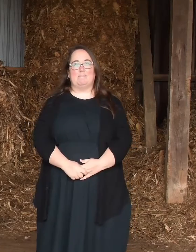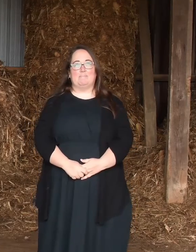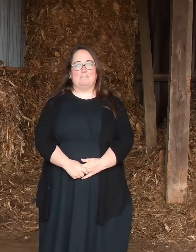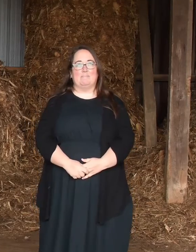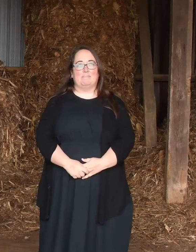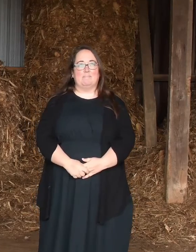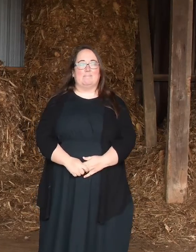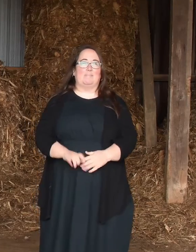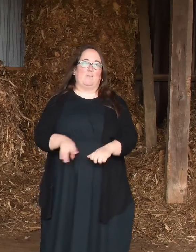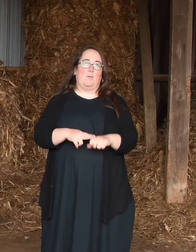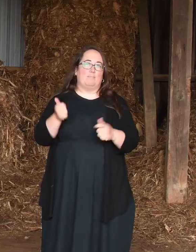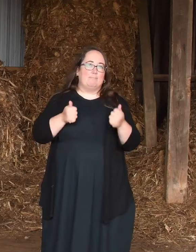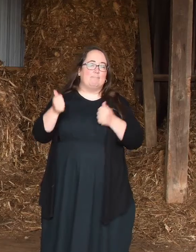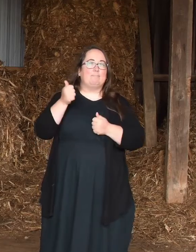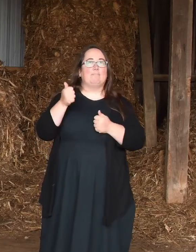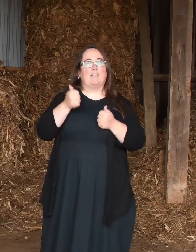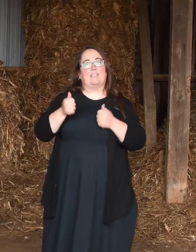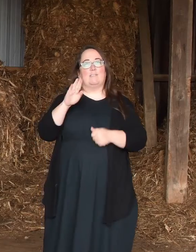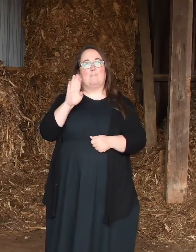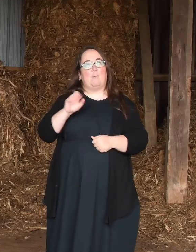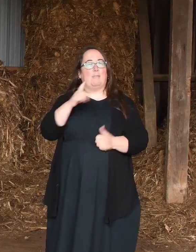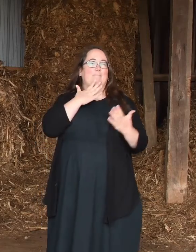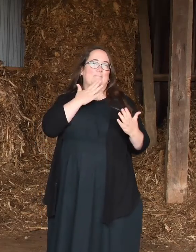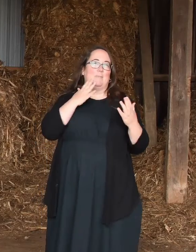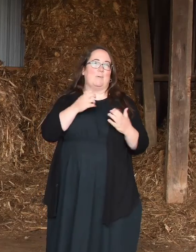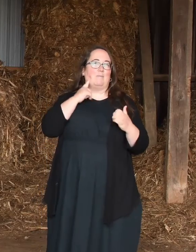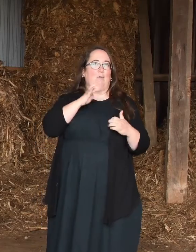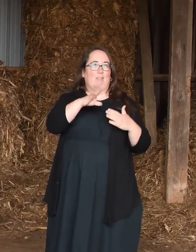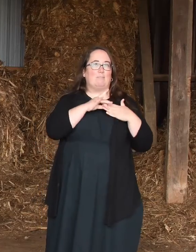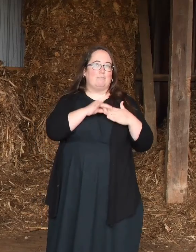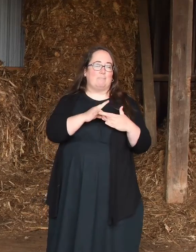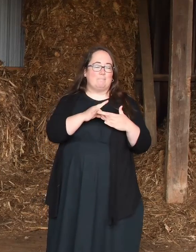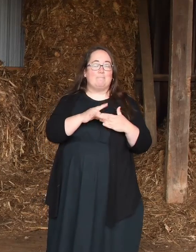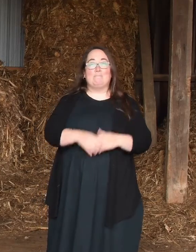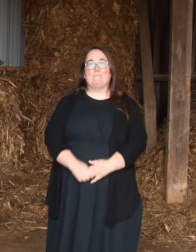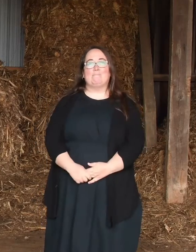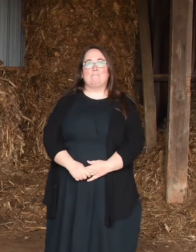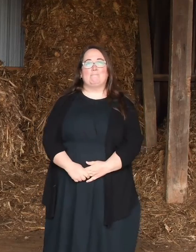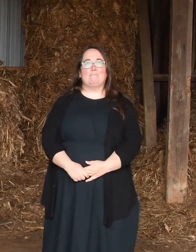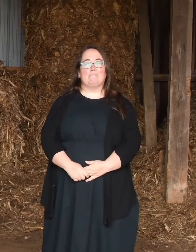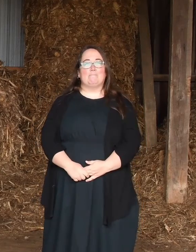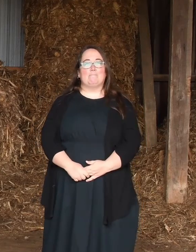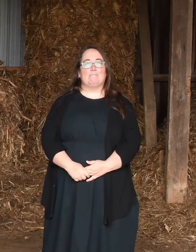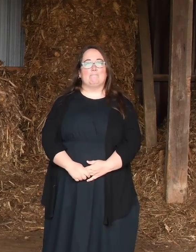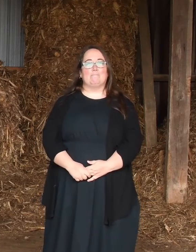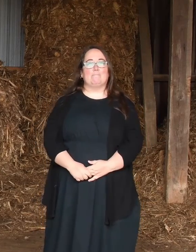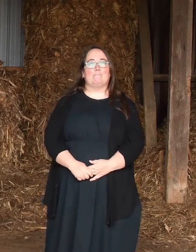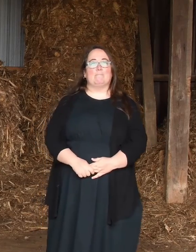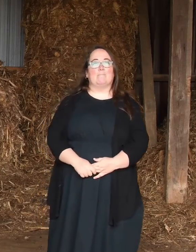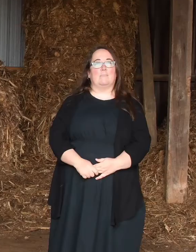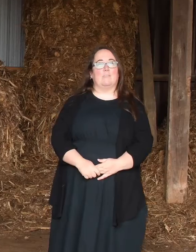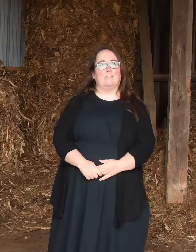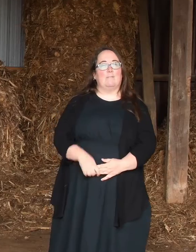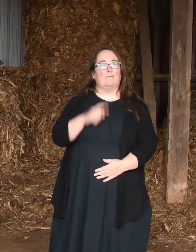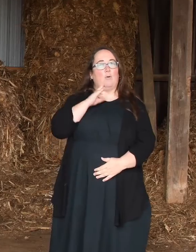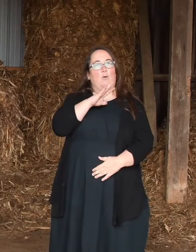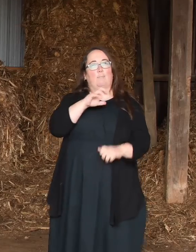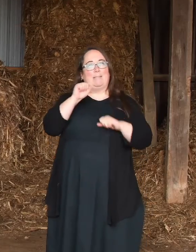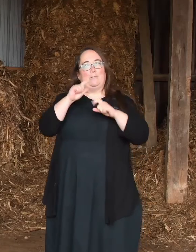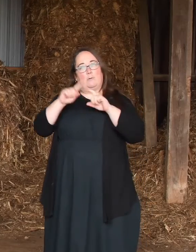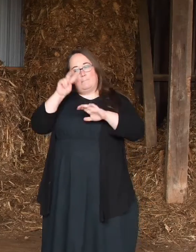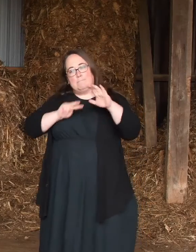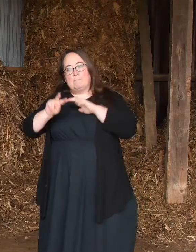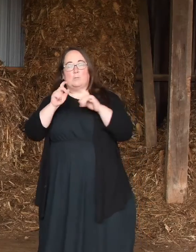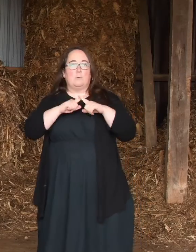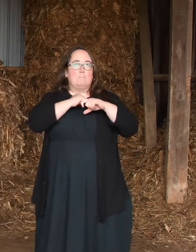of course, the administration, Executive Ball. Thank you very much for your leadership and foresight to preserve this farm and other productive